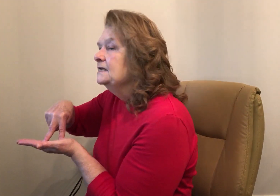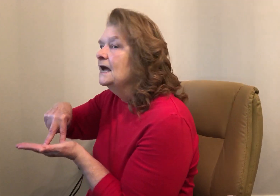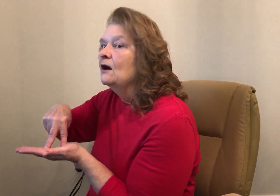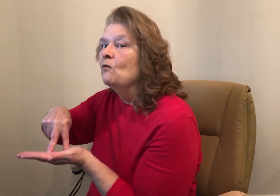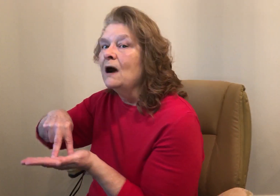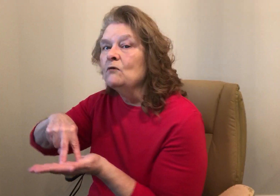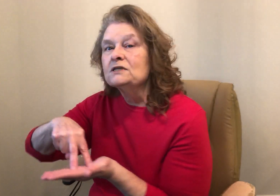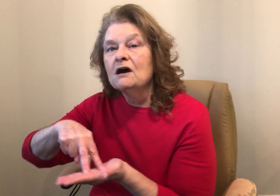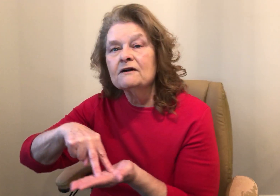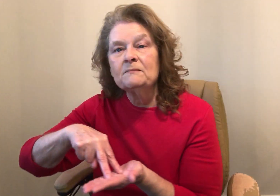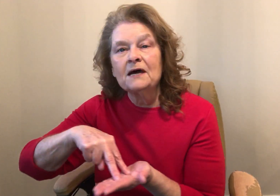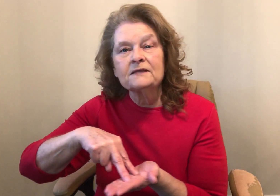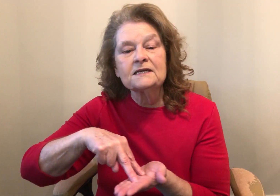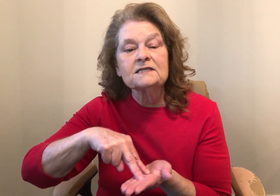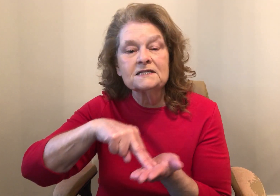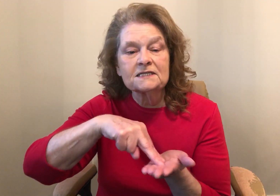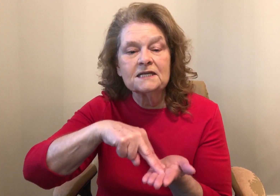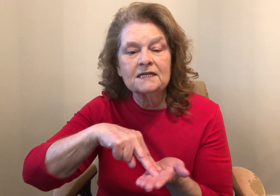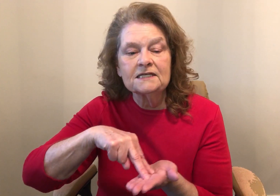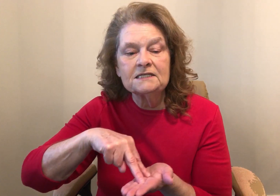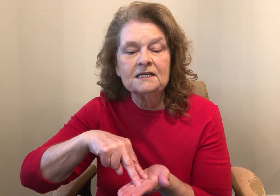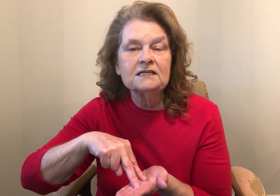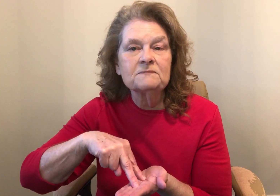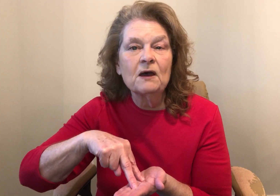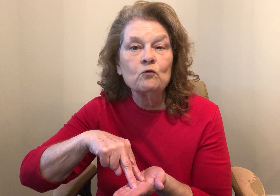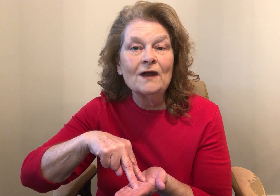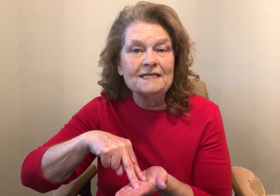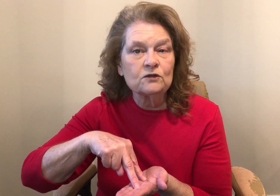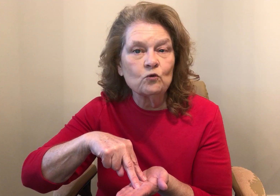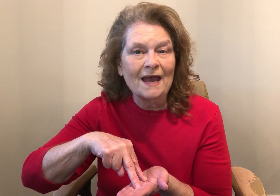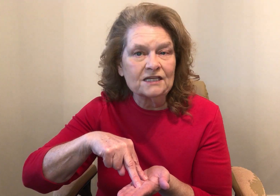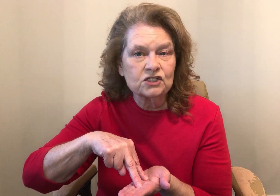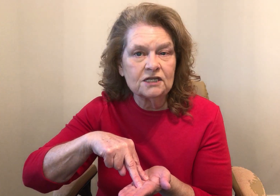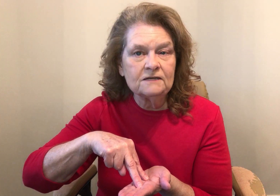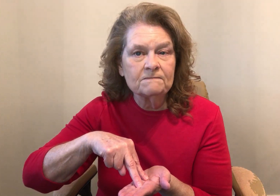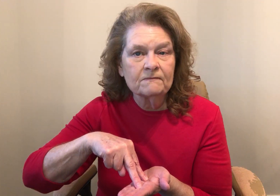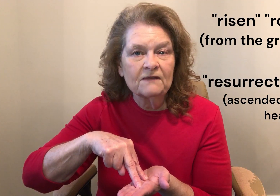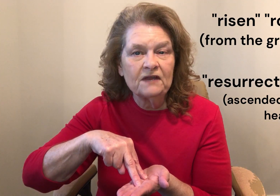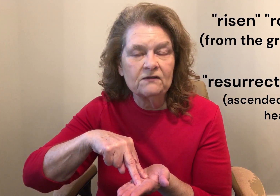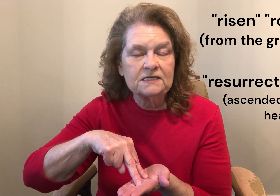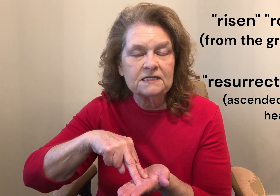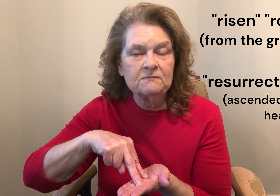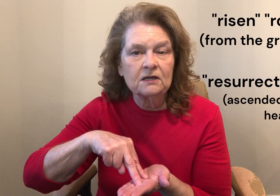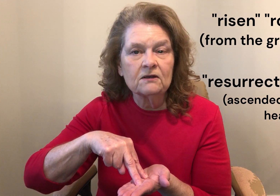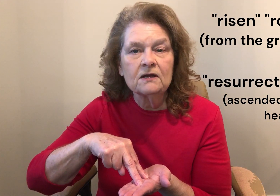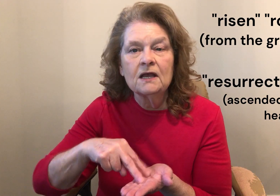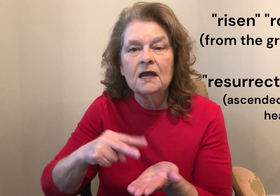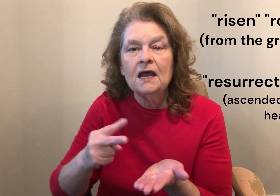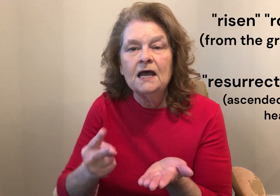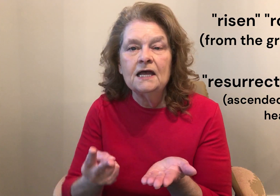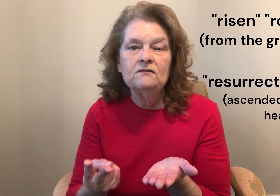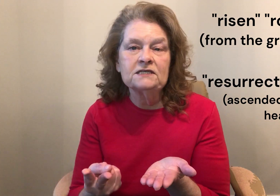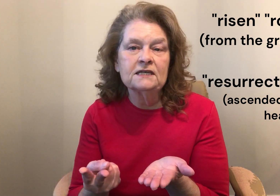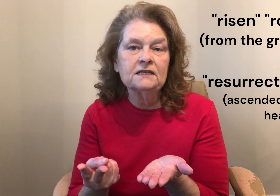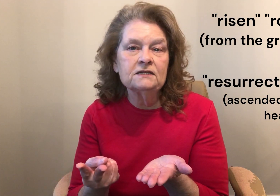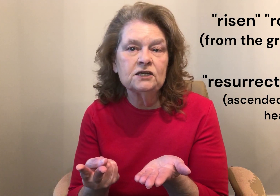Now, while we're talking about this is not the sentence, but resurrection, very similar. He was in the